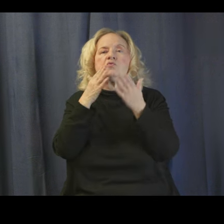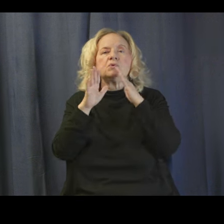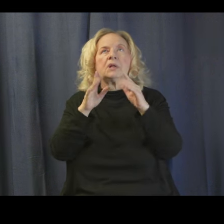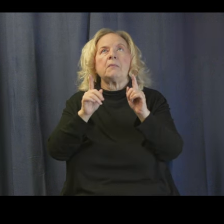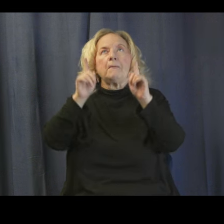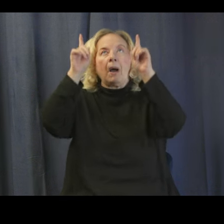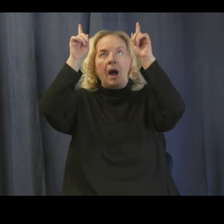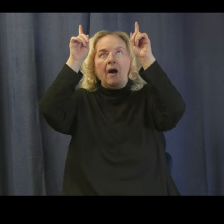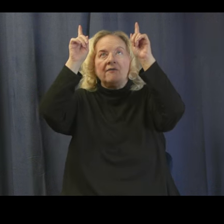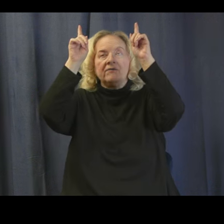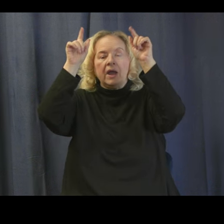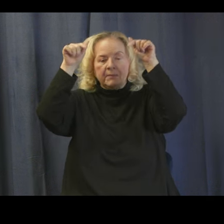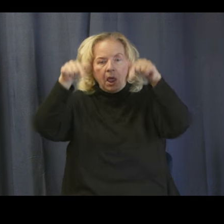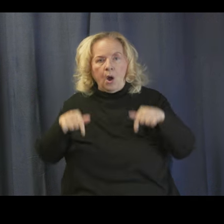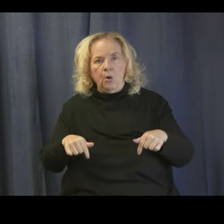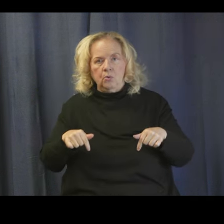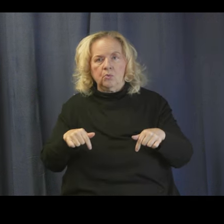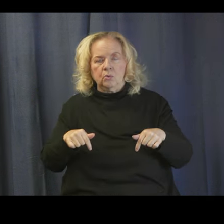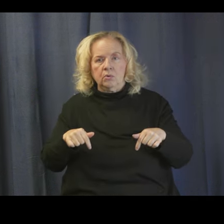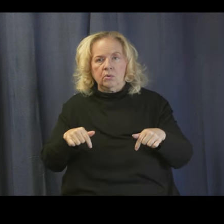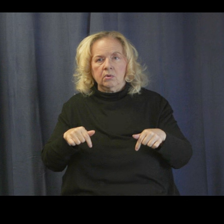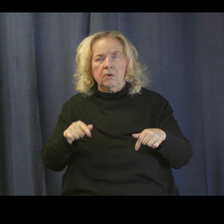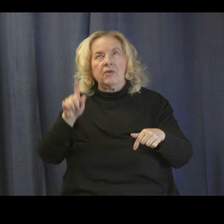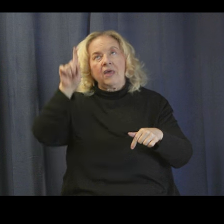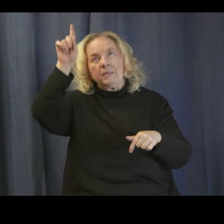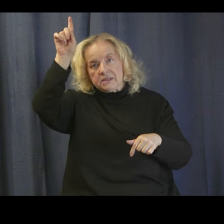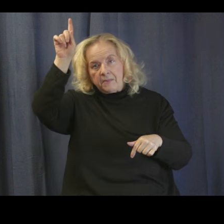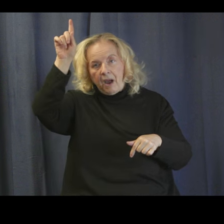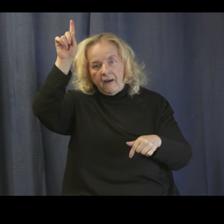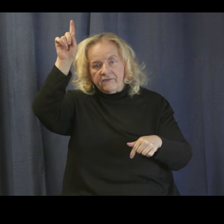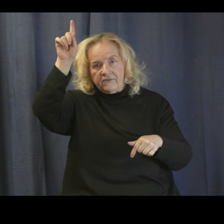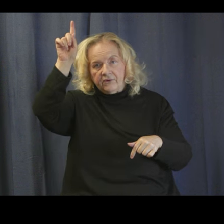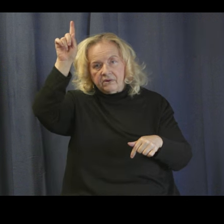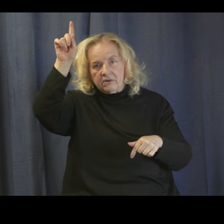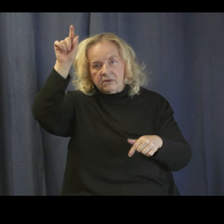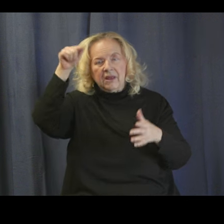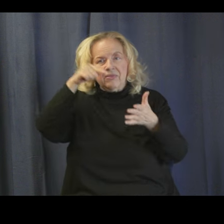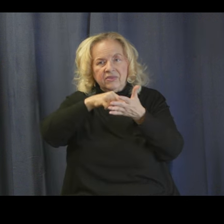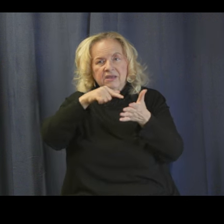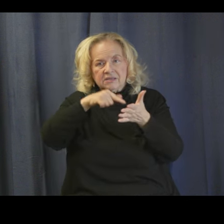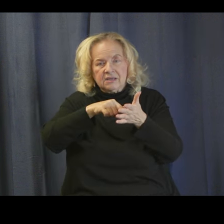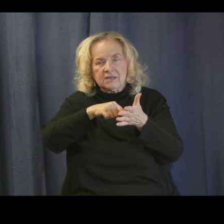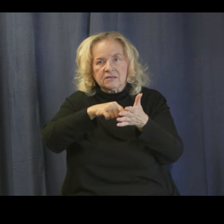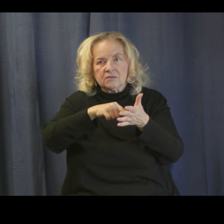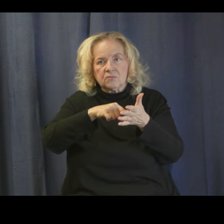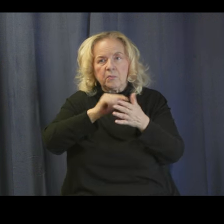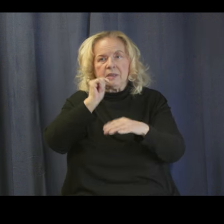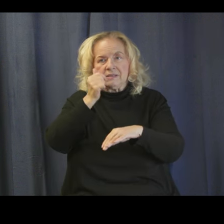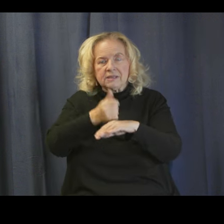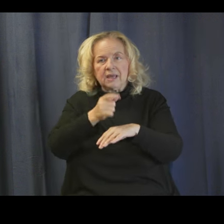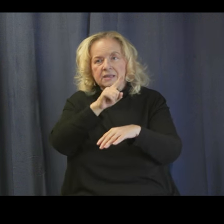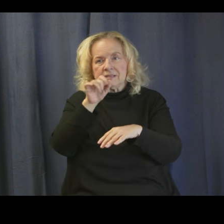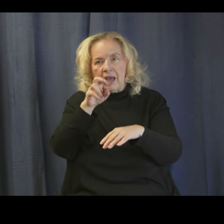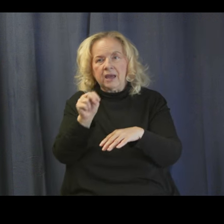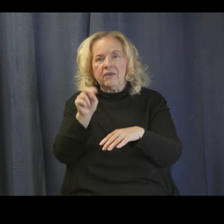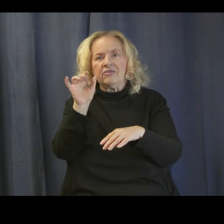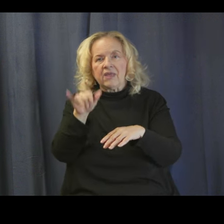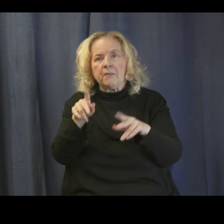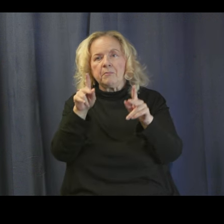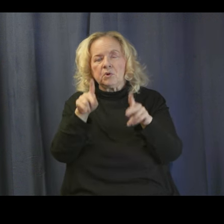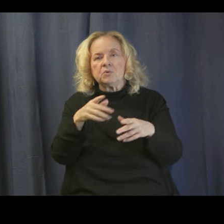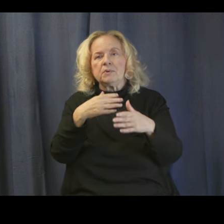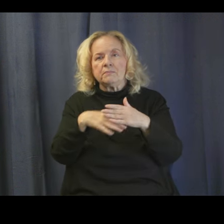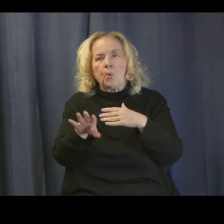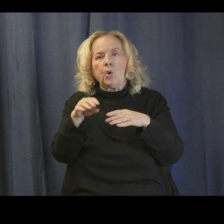below. This verse speaks of the Jerusalem above. And it says, this and it will be said of Zion, this and